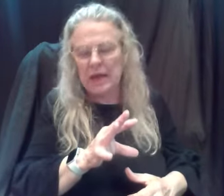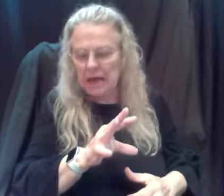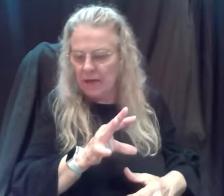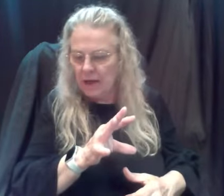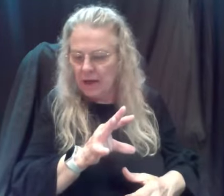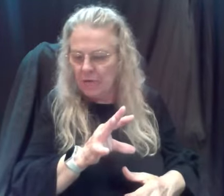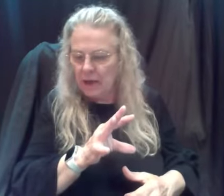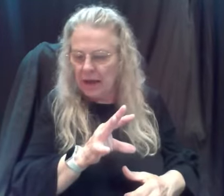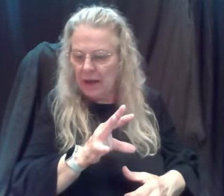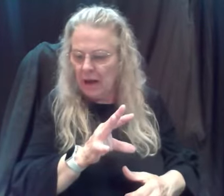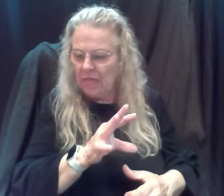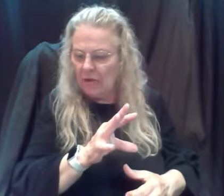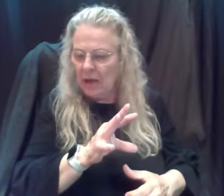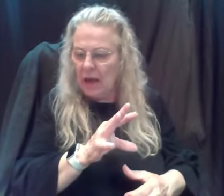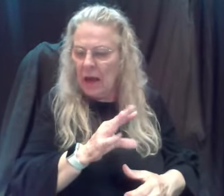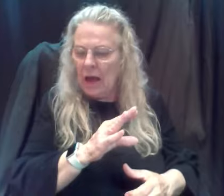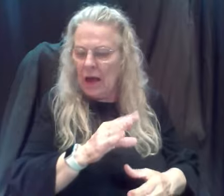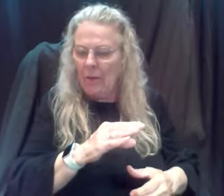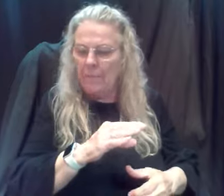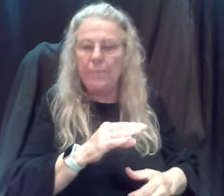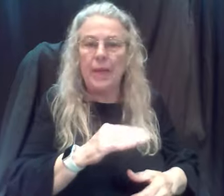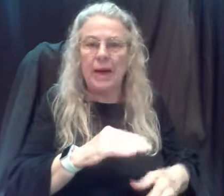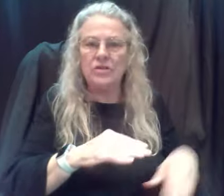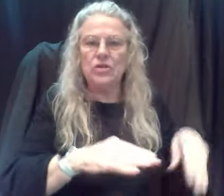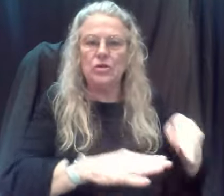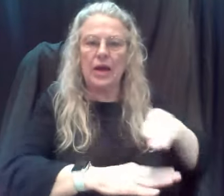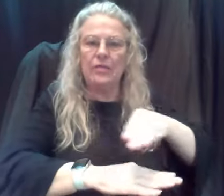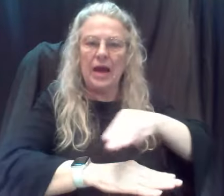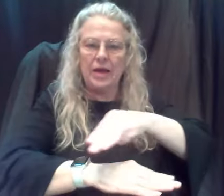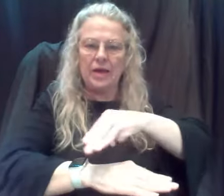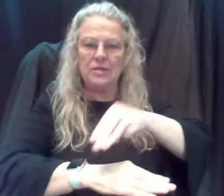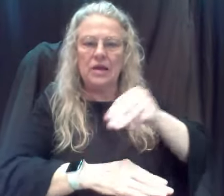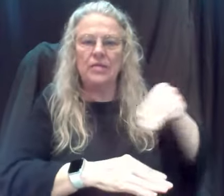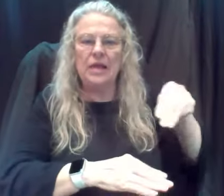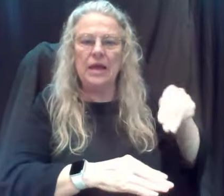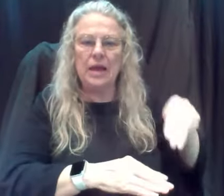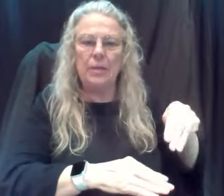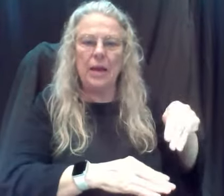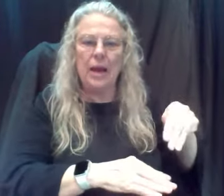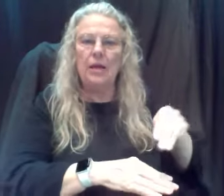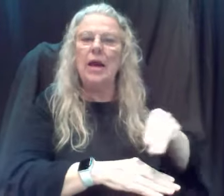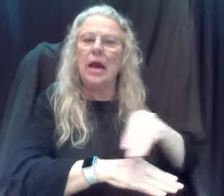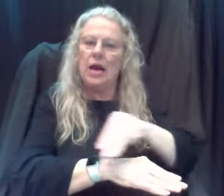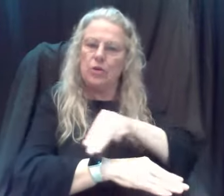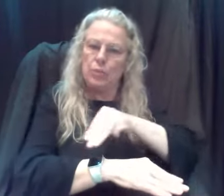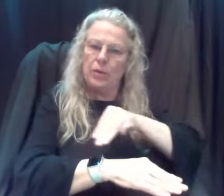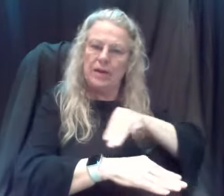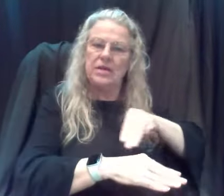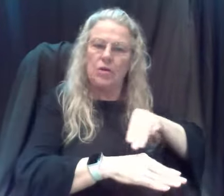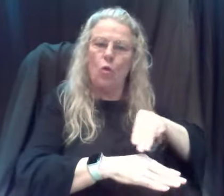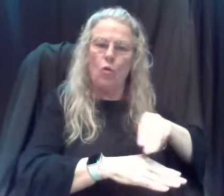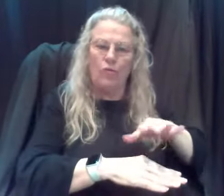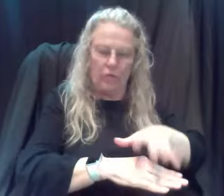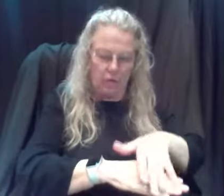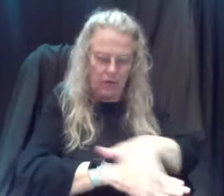at the intermediate level. Master. And that is the M hand and you place it over the